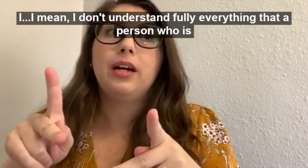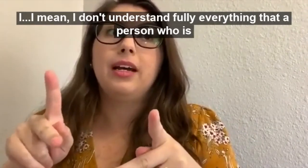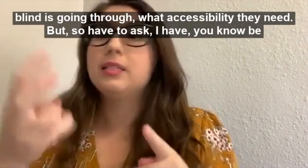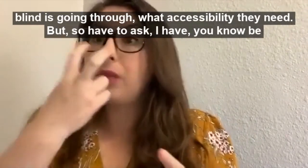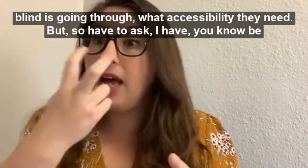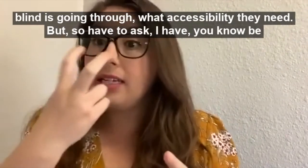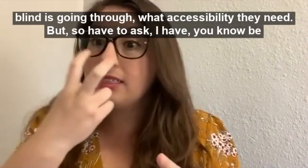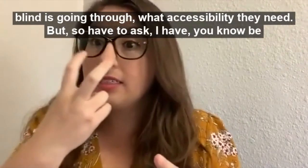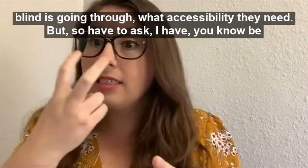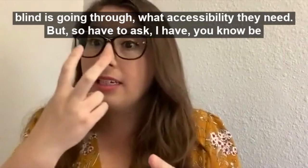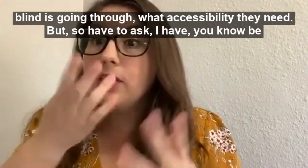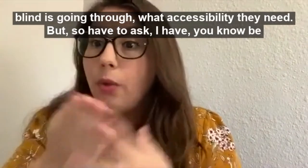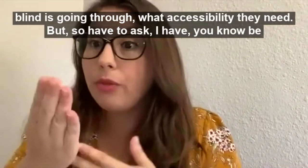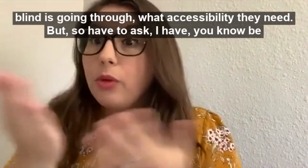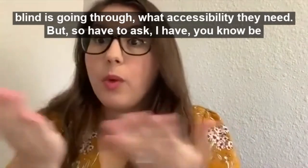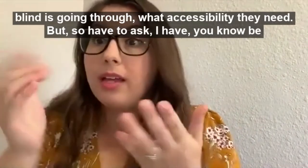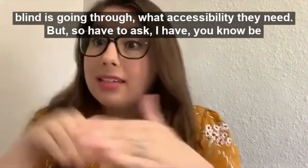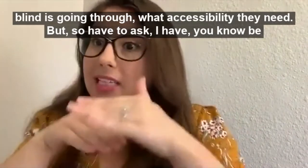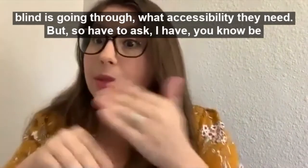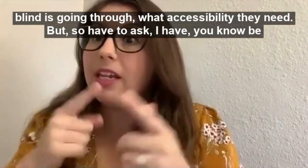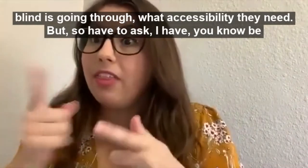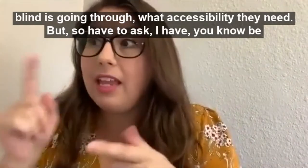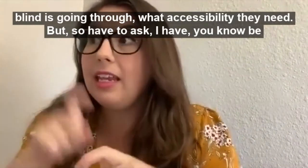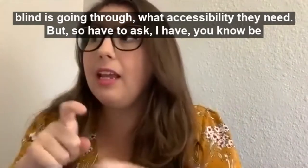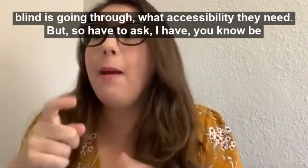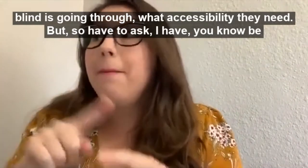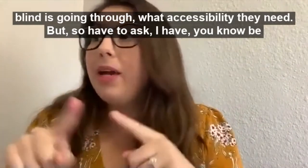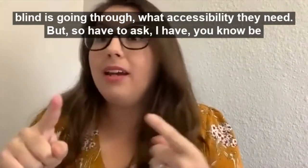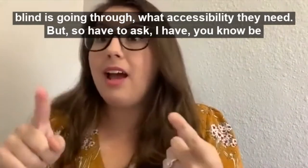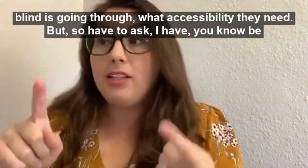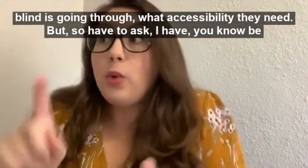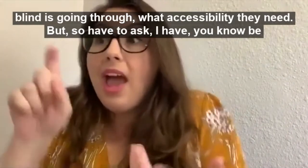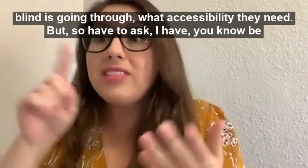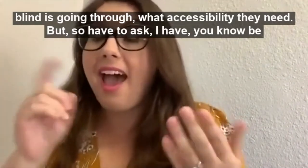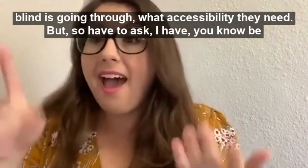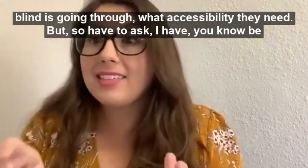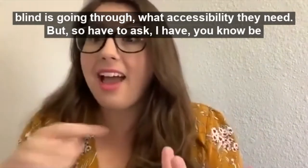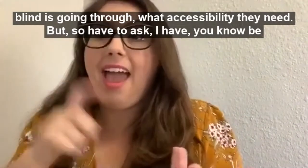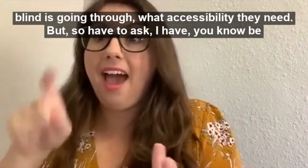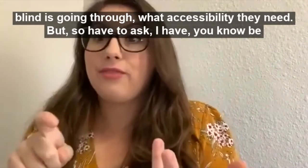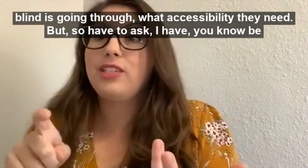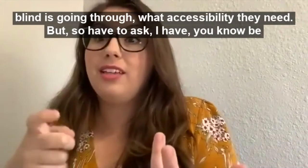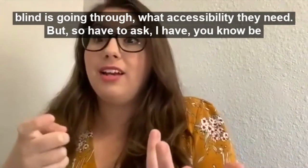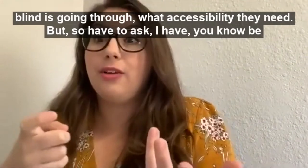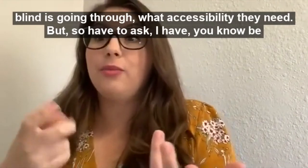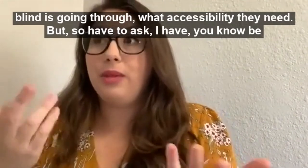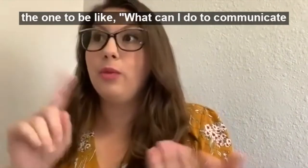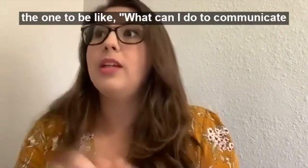is blind is going through, what accessibility they need, but so I have to ask. I have to, you know, be the one to be